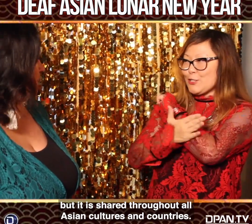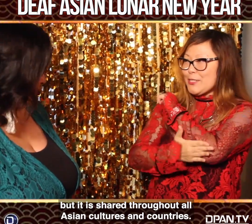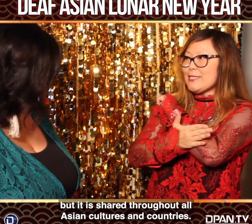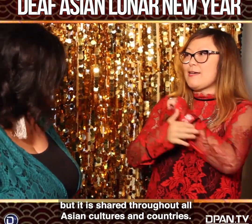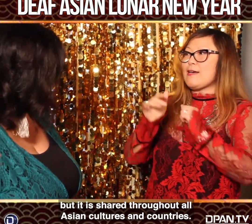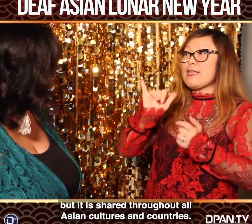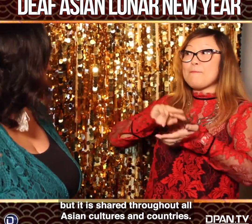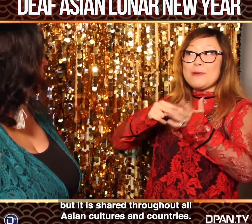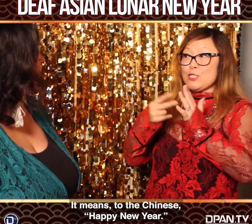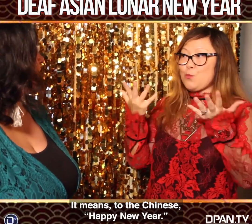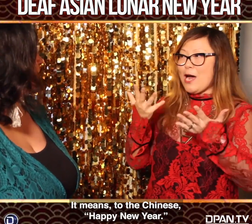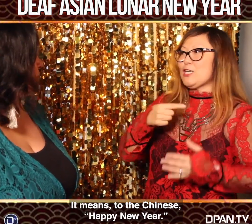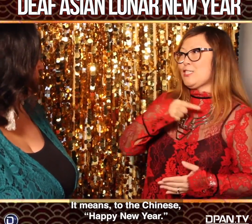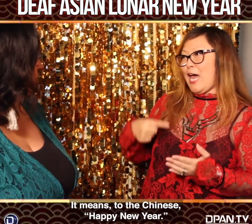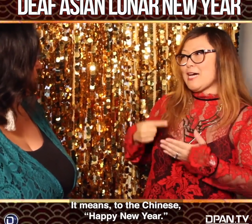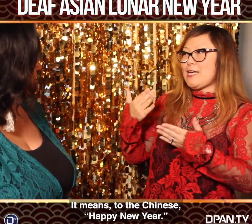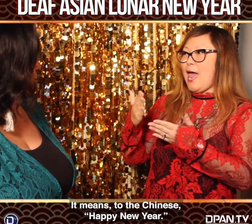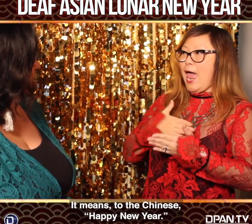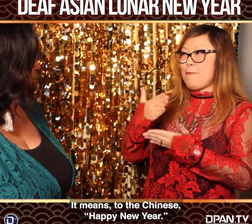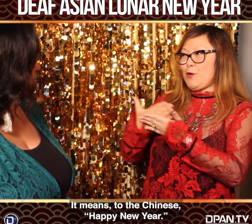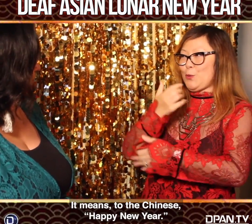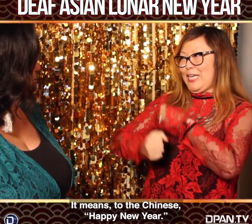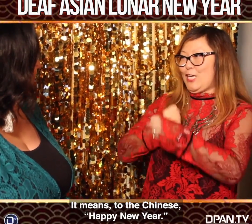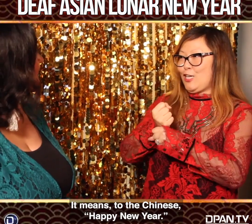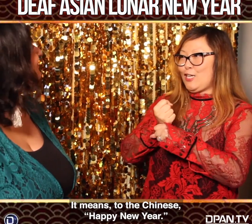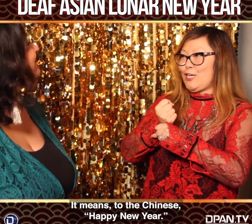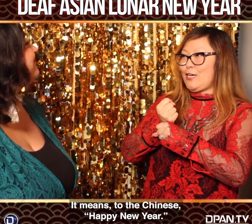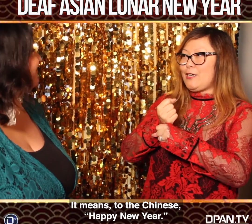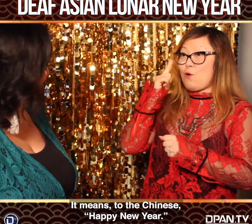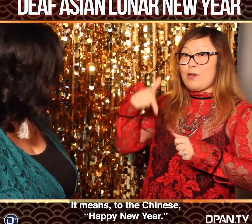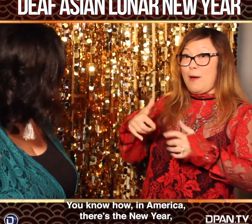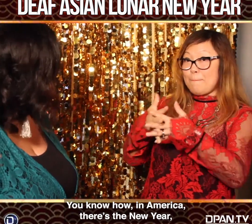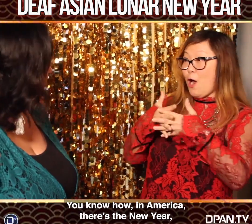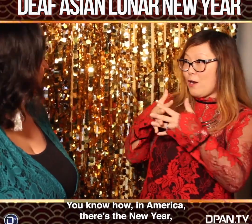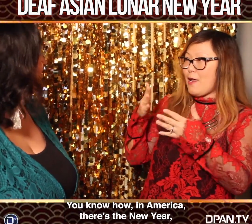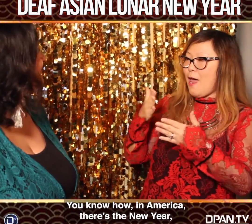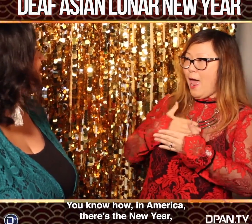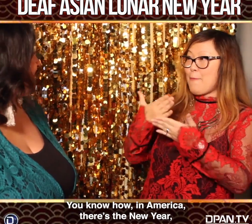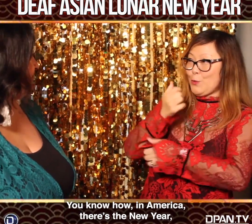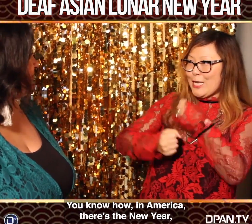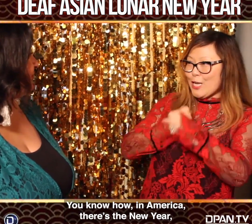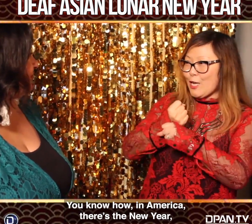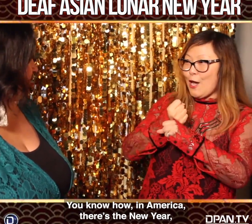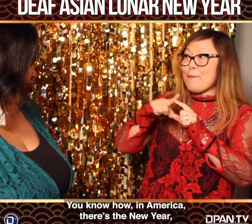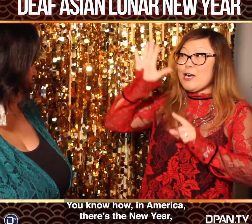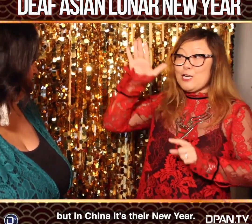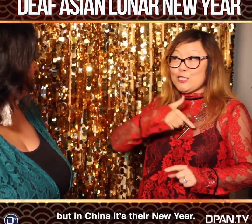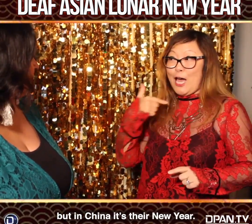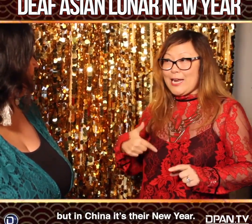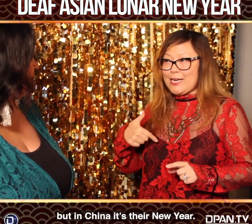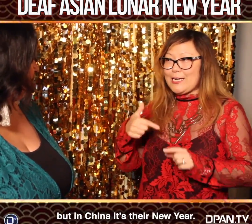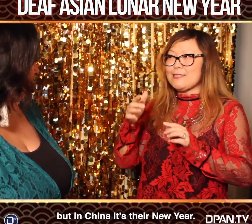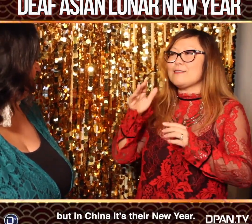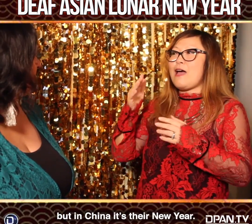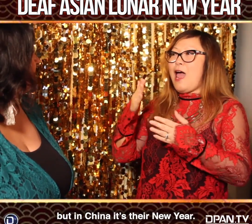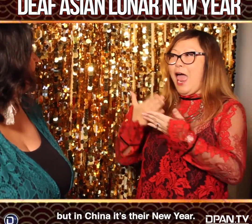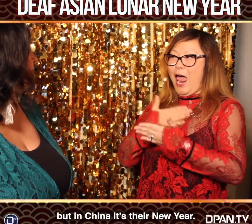countries. It means to the Chinese, Happy New Year. You know how in America there's the New Year, but in China it's their New